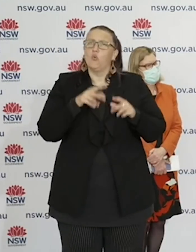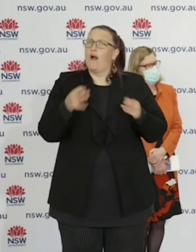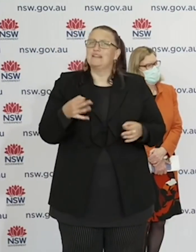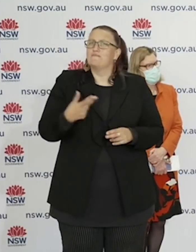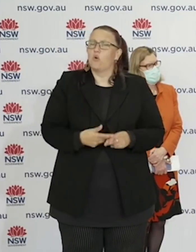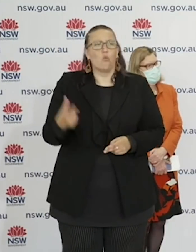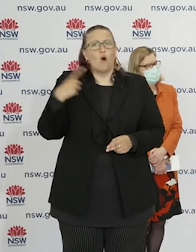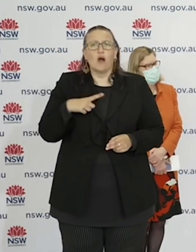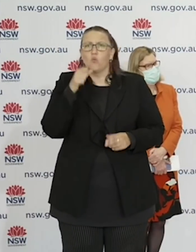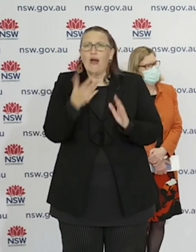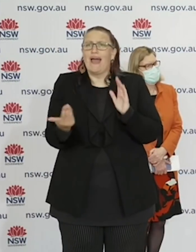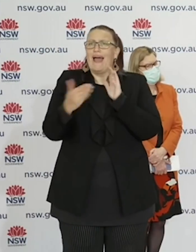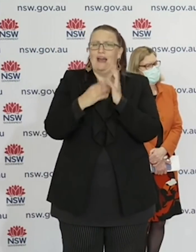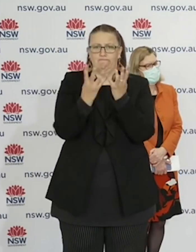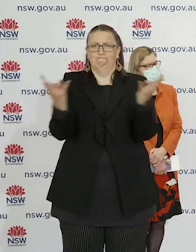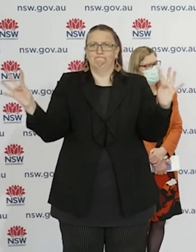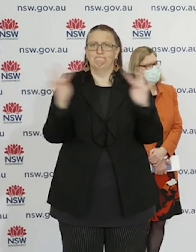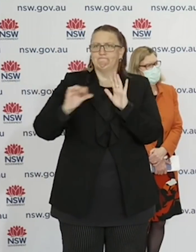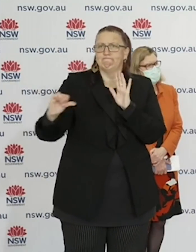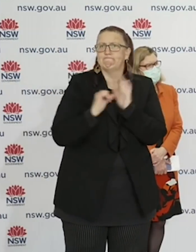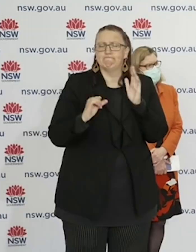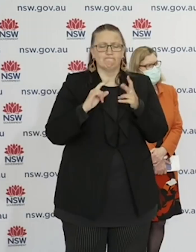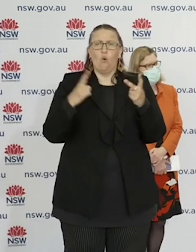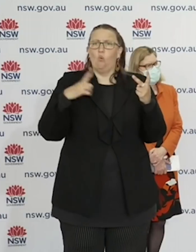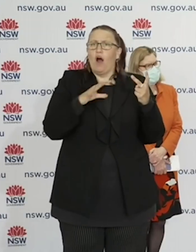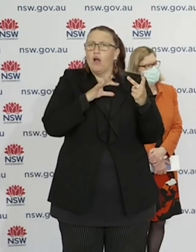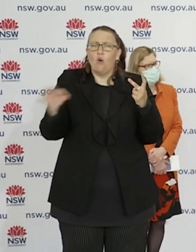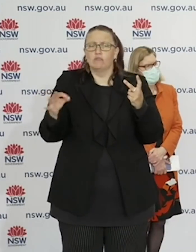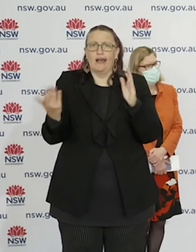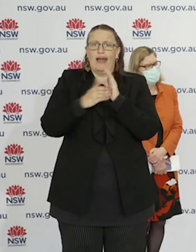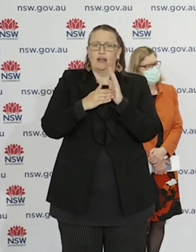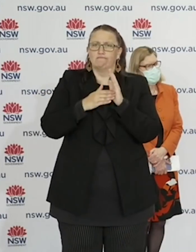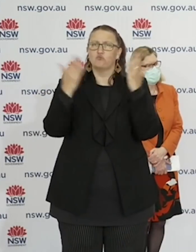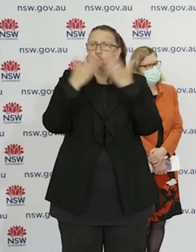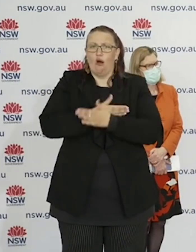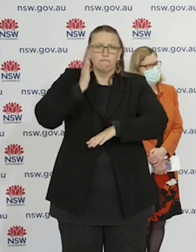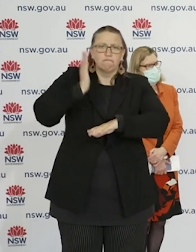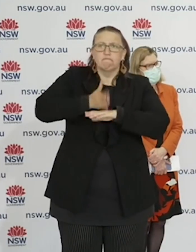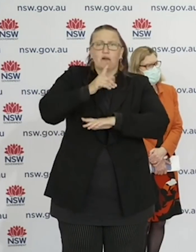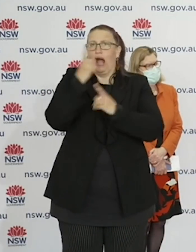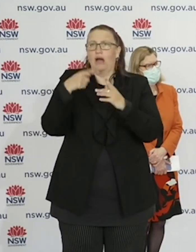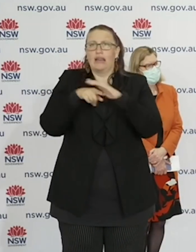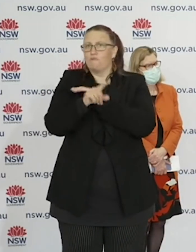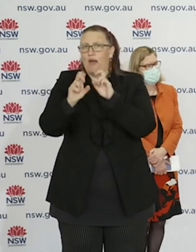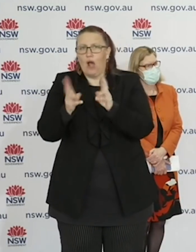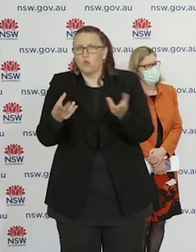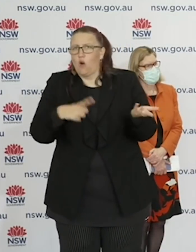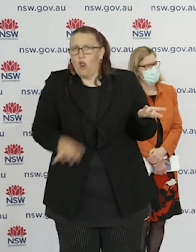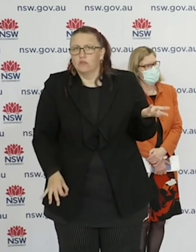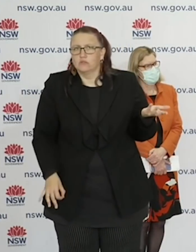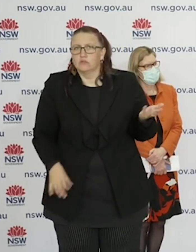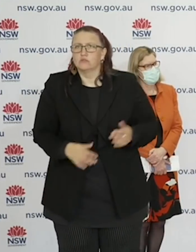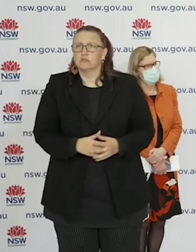like a ring of steel, like a curfew? What is it going to take? I think what we also have to accept is the basic fact